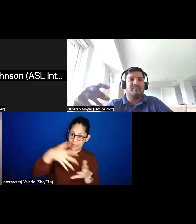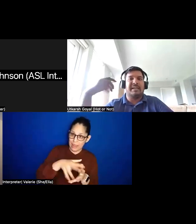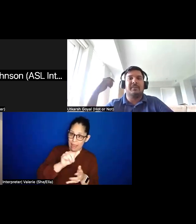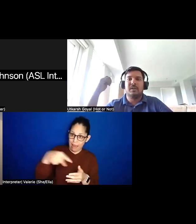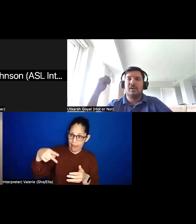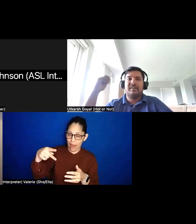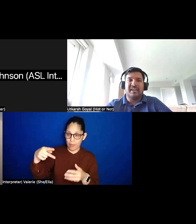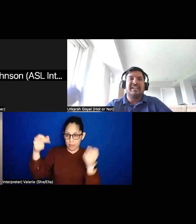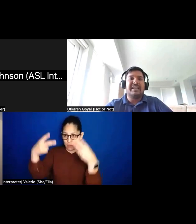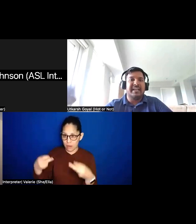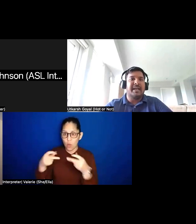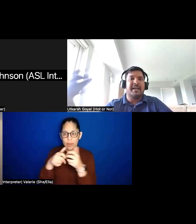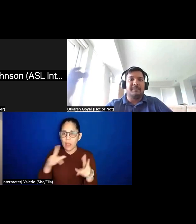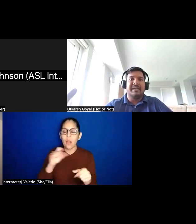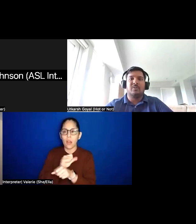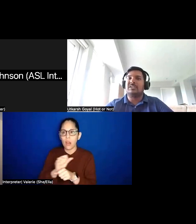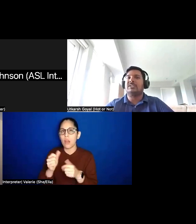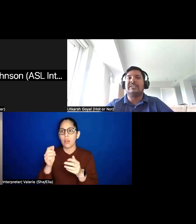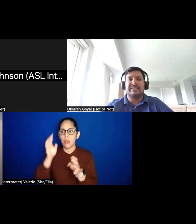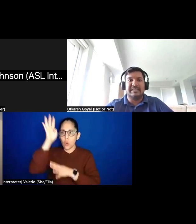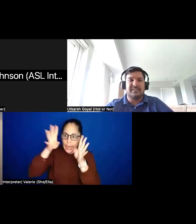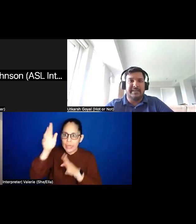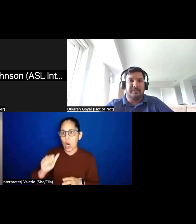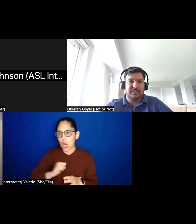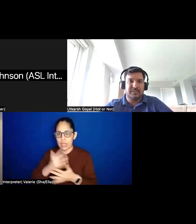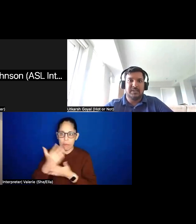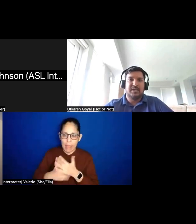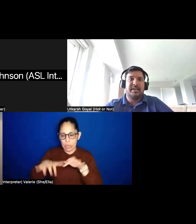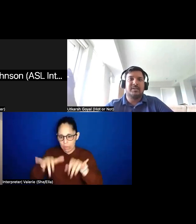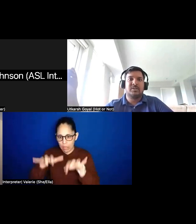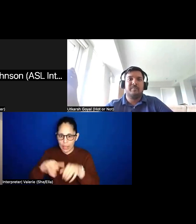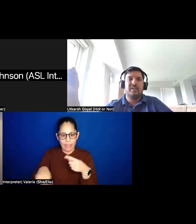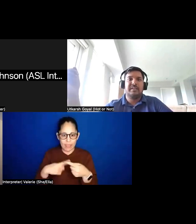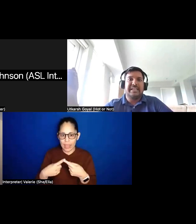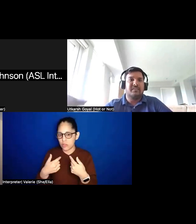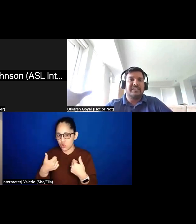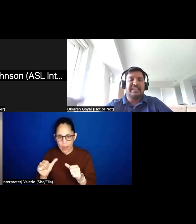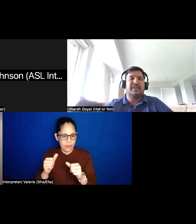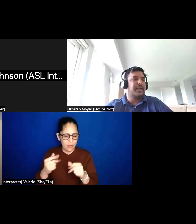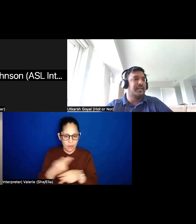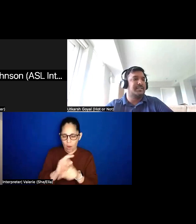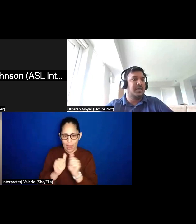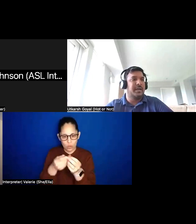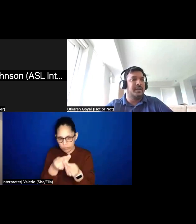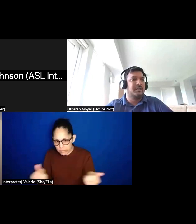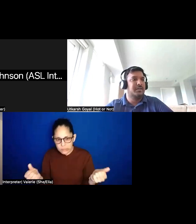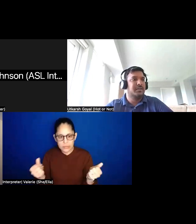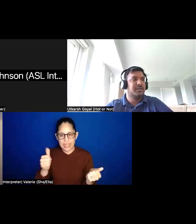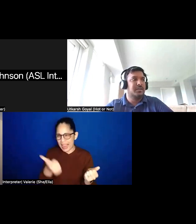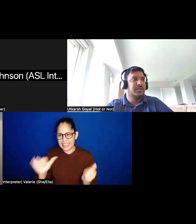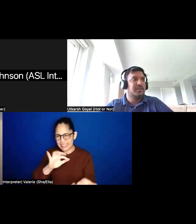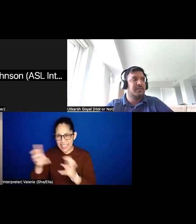spending a lot of time training that AI and building those engines ourselves in-house, right? So that's obviously an advantage.